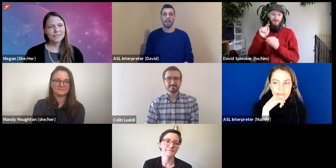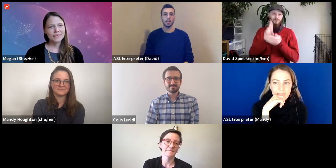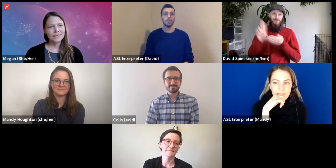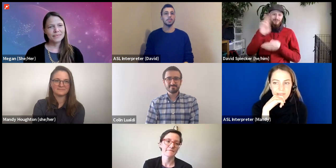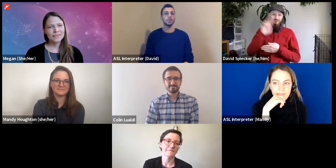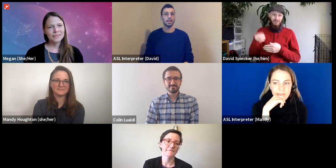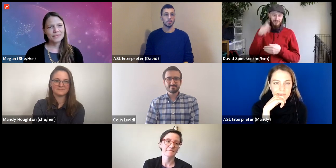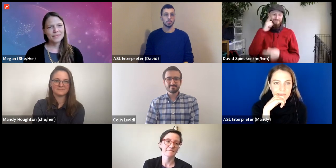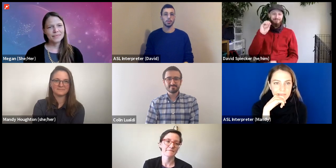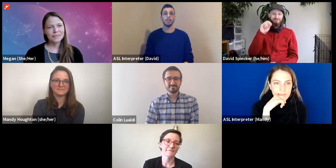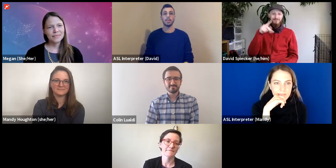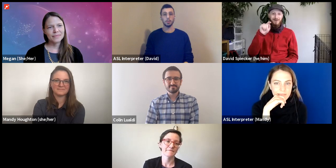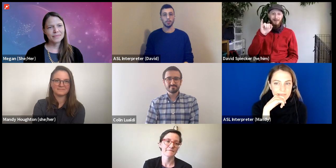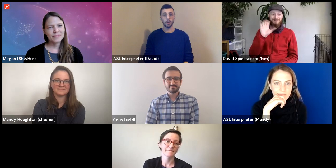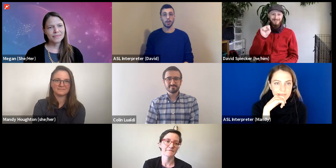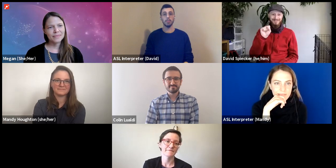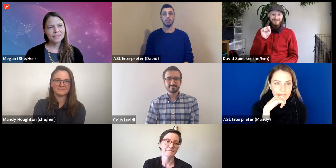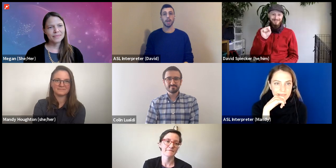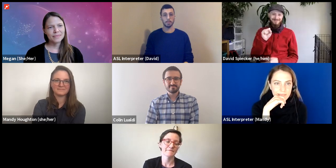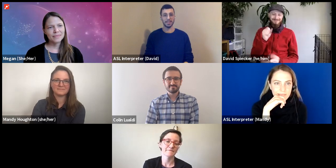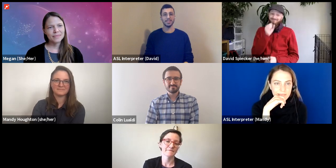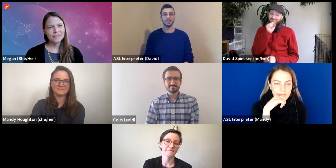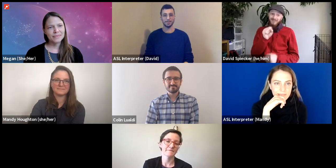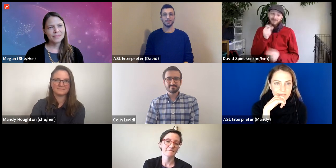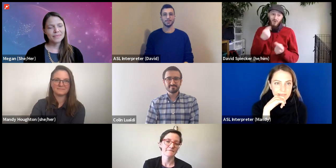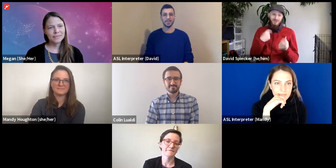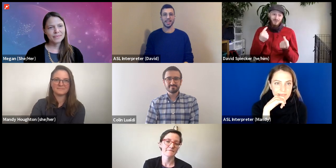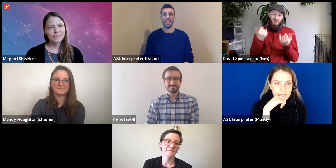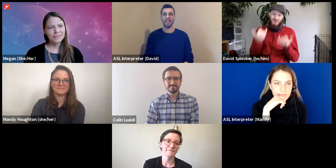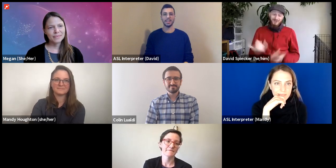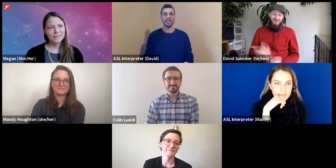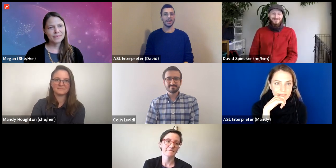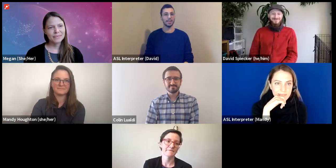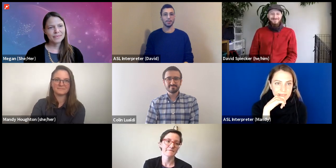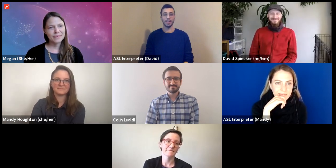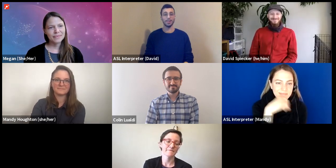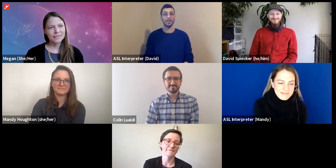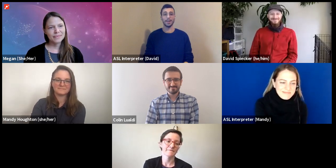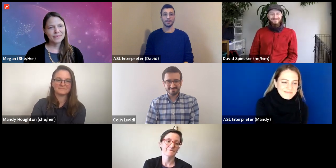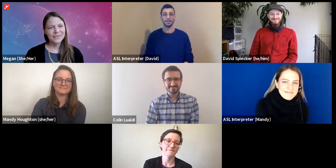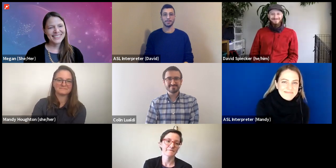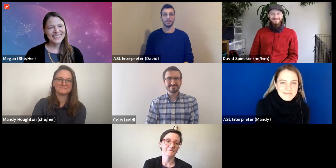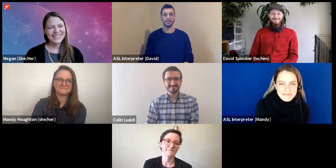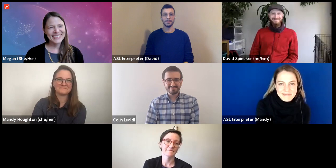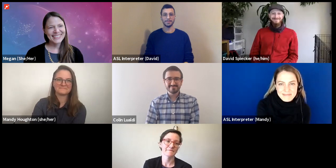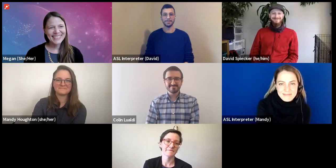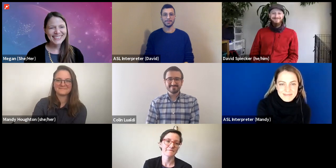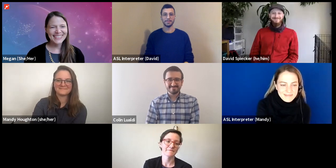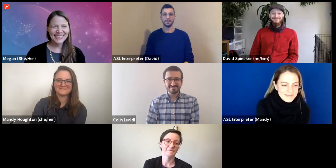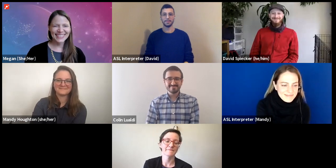degree, I went into a graduate program at U of R for optics, and I love what I do now.